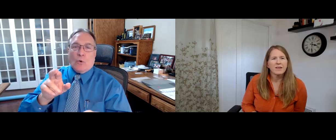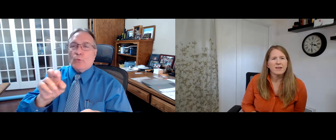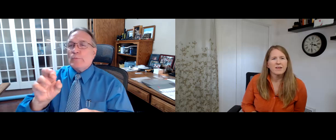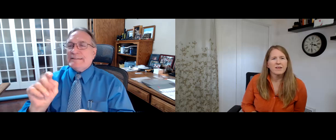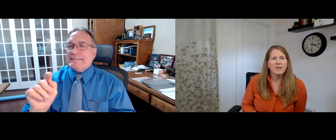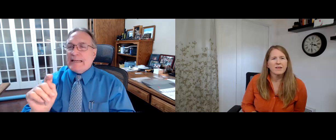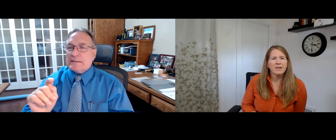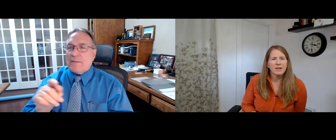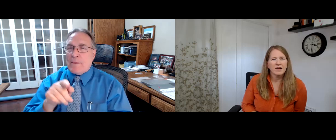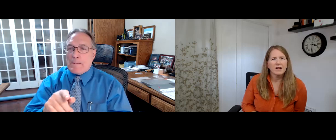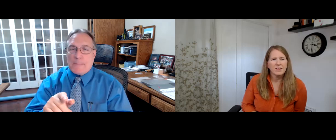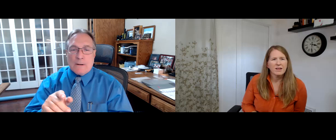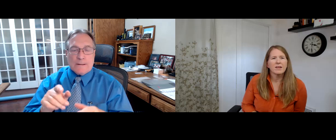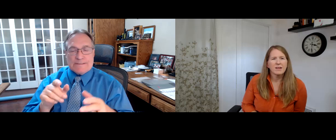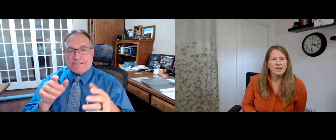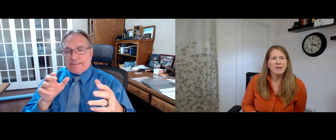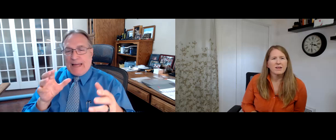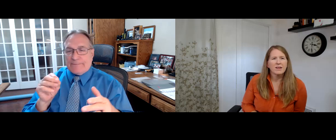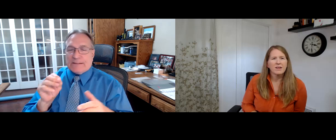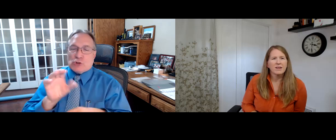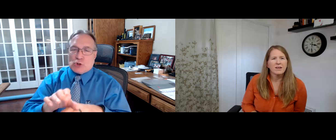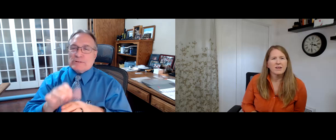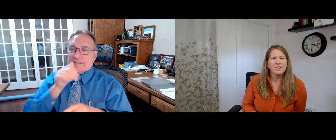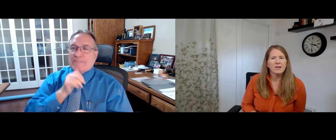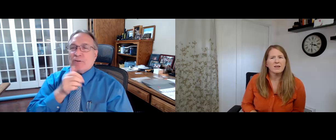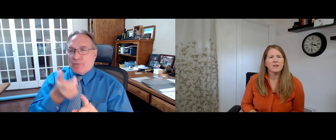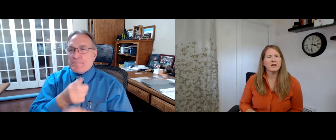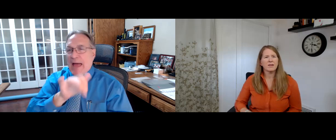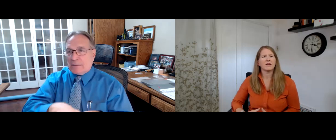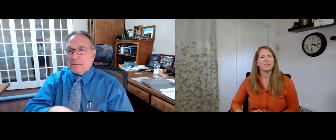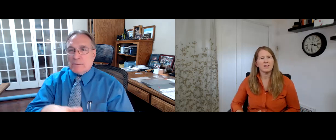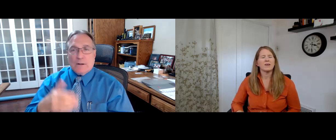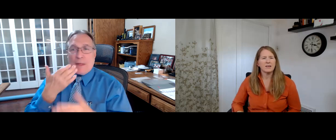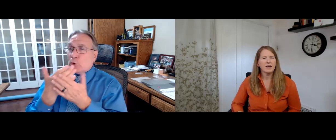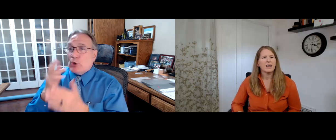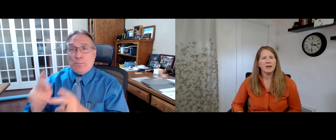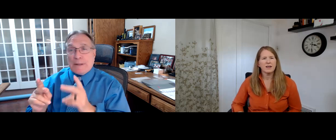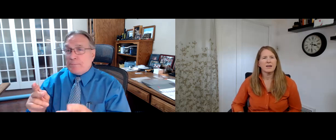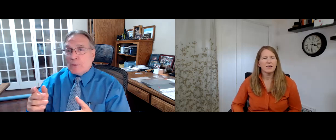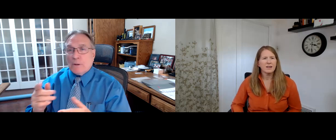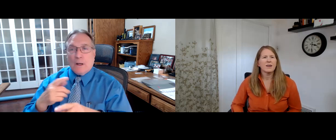or resent them. And the church suffered from that. They were good people,